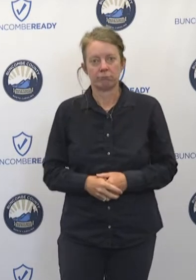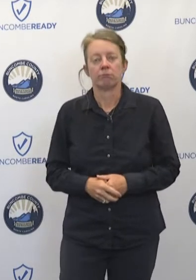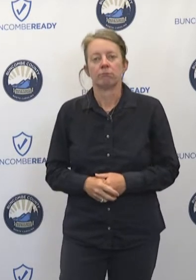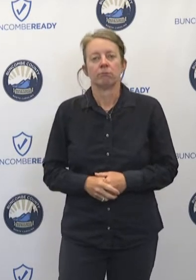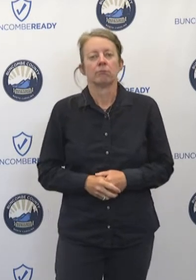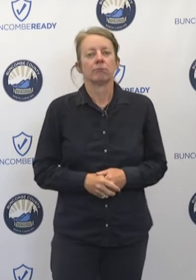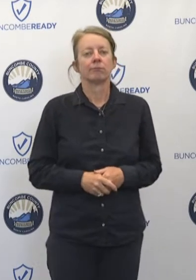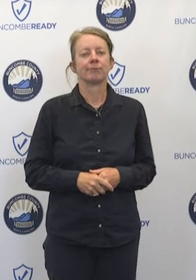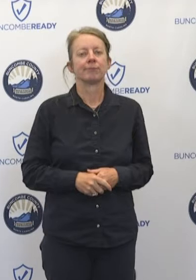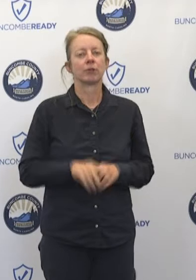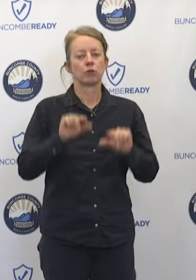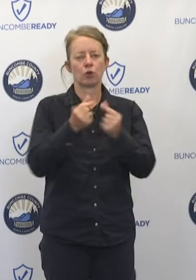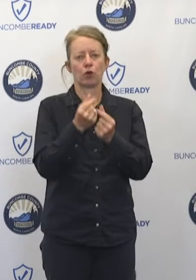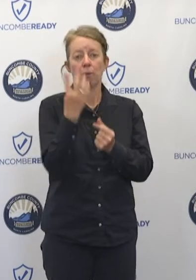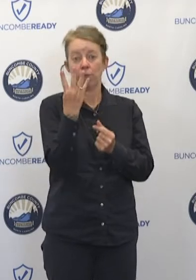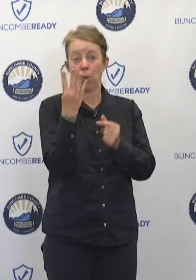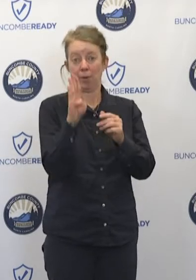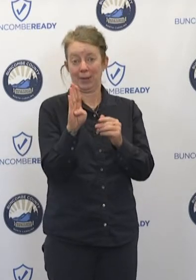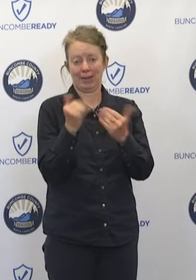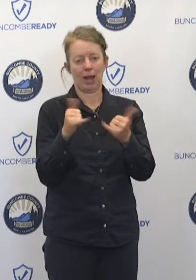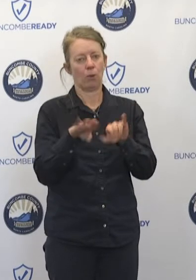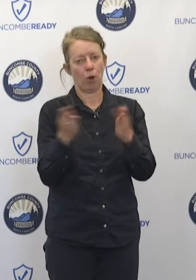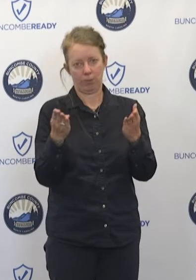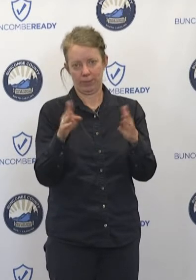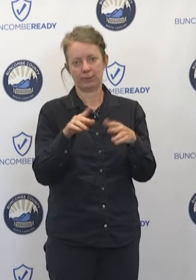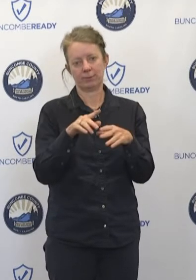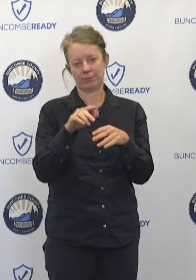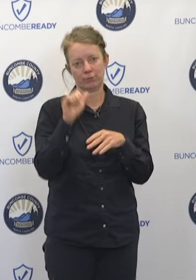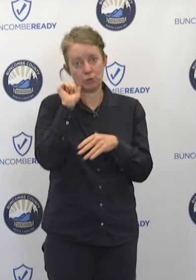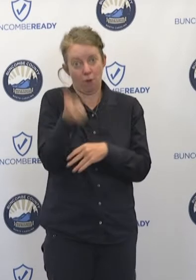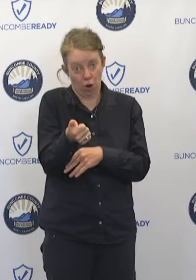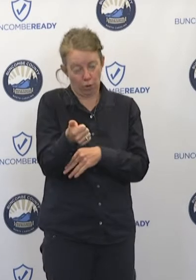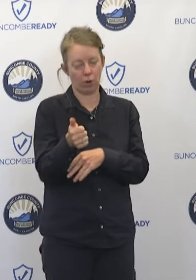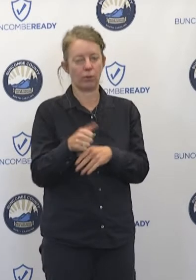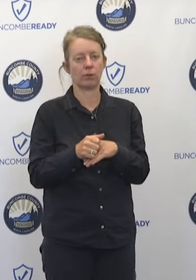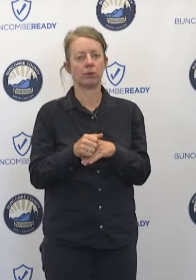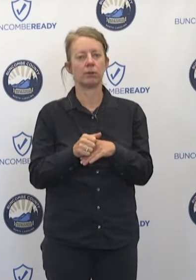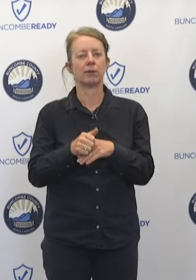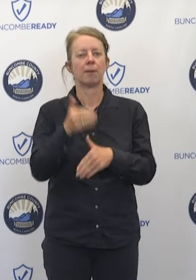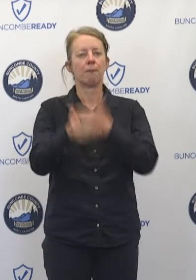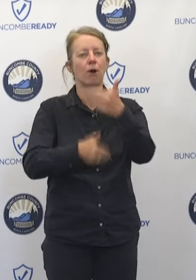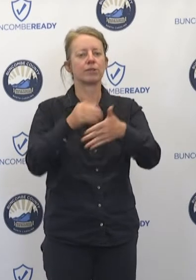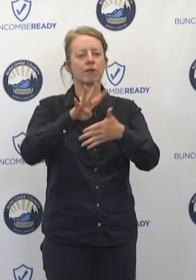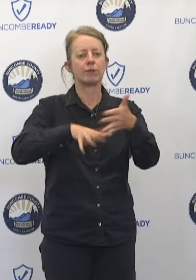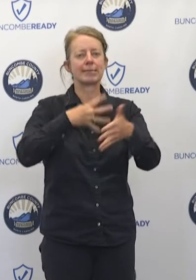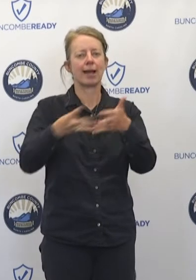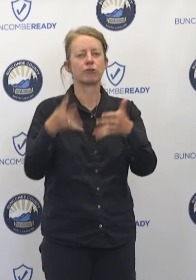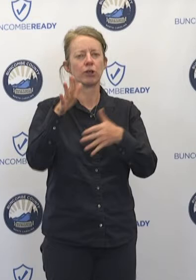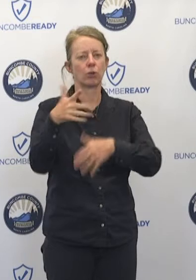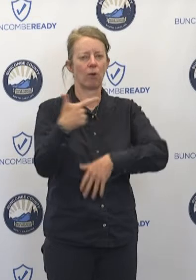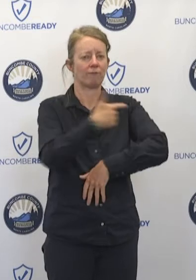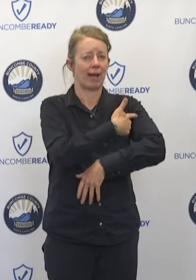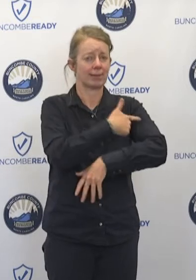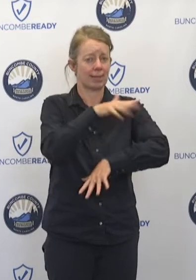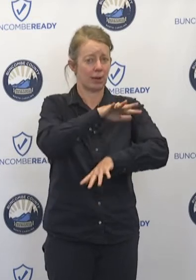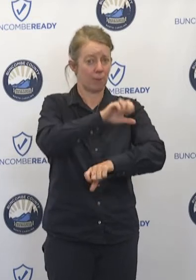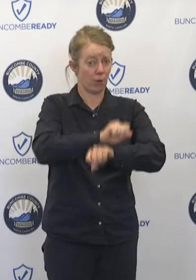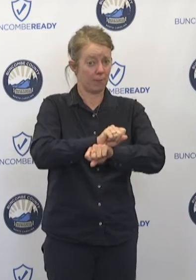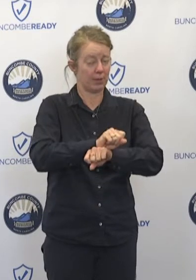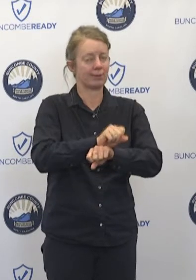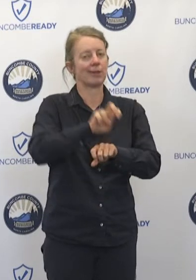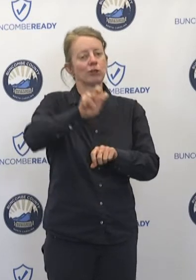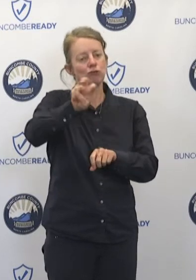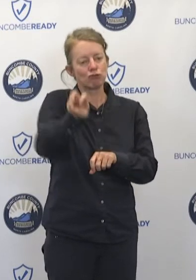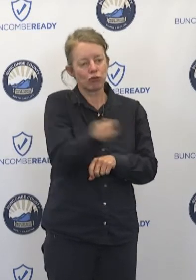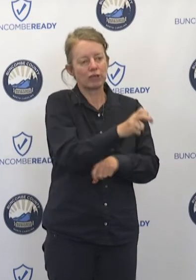With the opening of Group 4B on Wednesday, March 31st, the process for scheduling a COVID-19 vaccine will